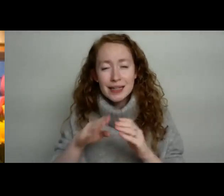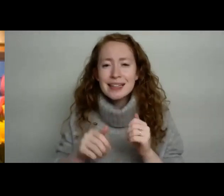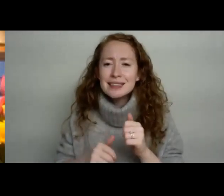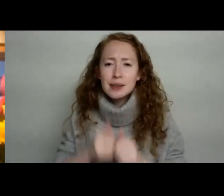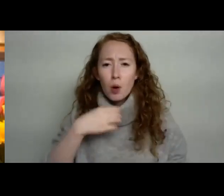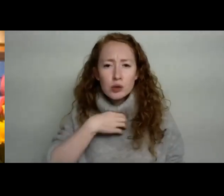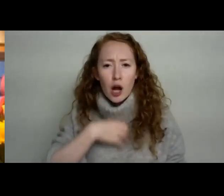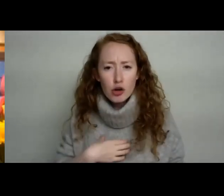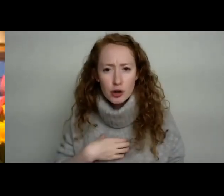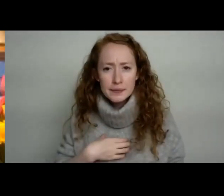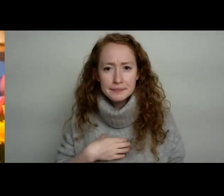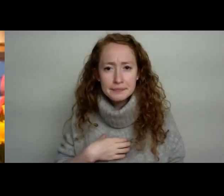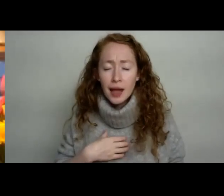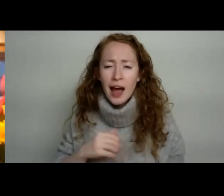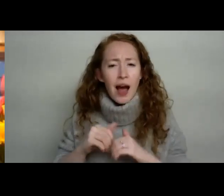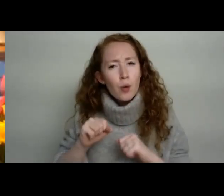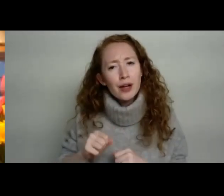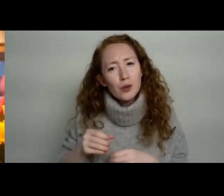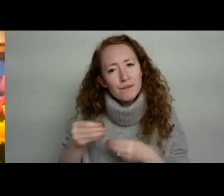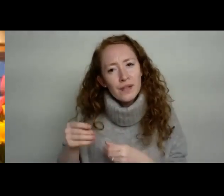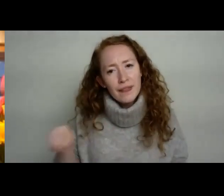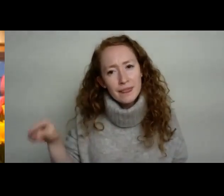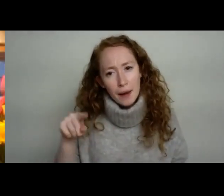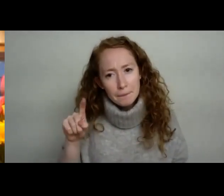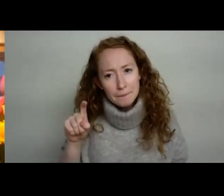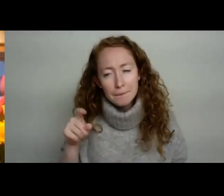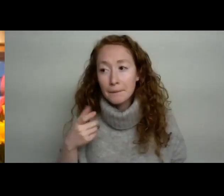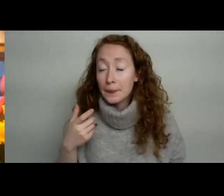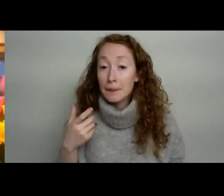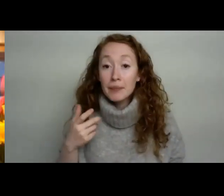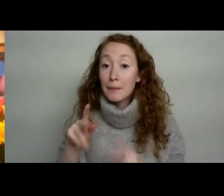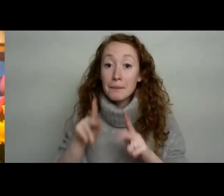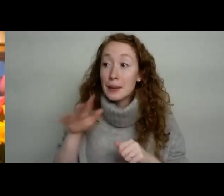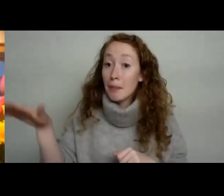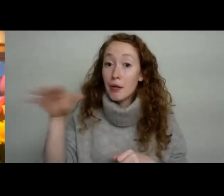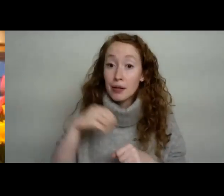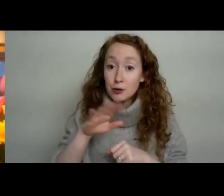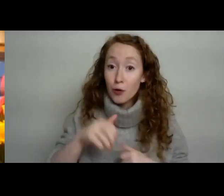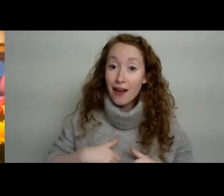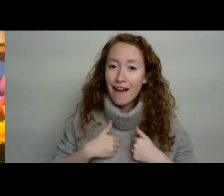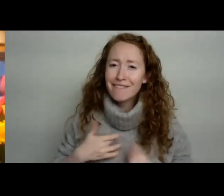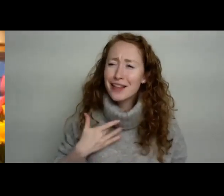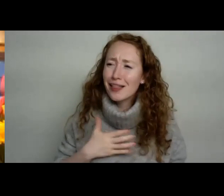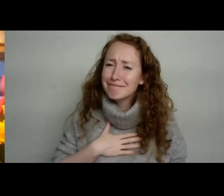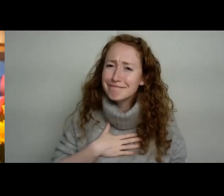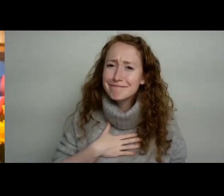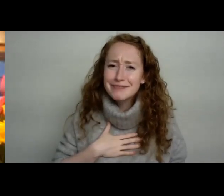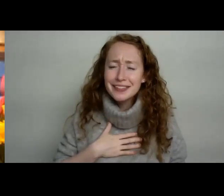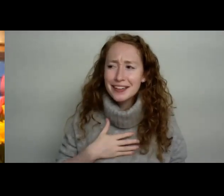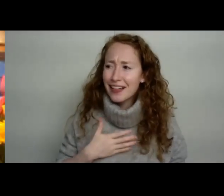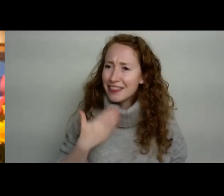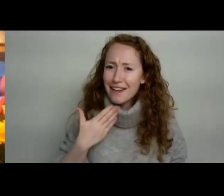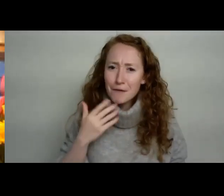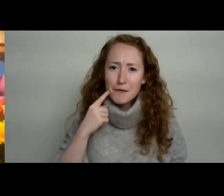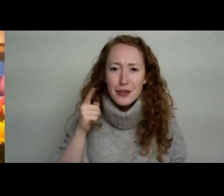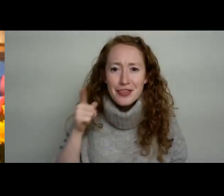and you just want to thank with basil and zinnias in your life? Plant a little extra so that you have plenty to share with the people